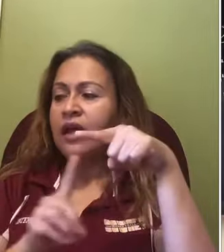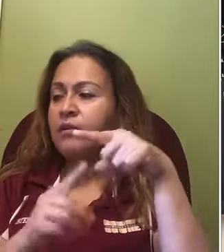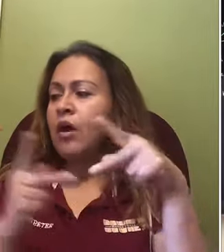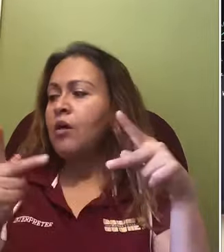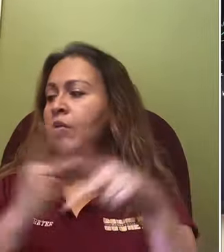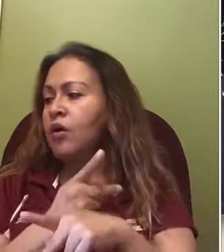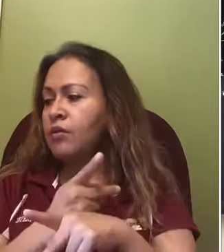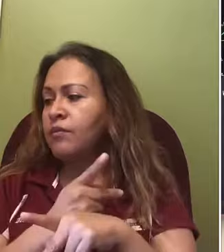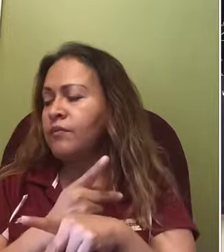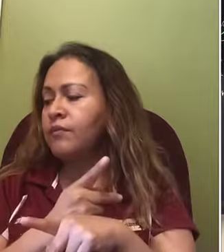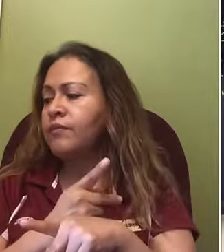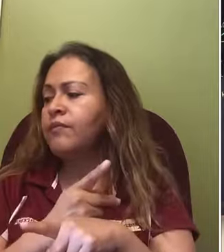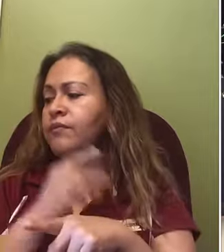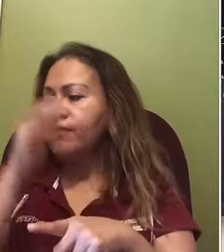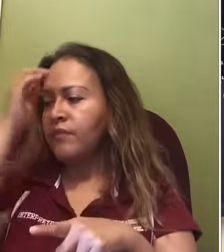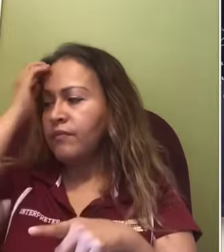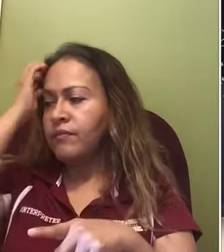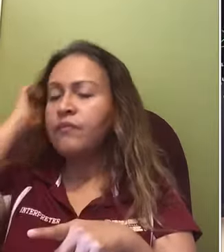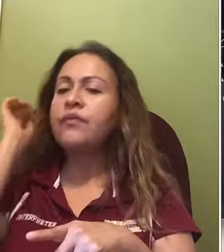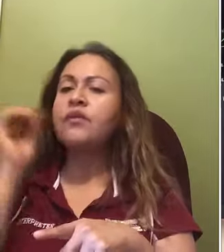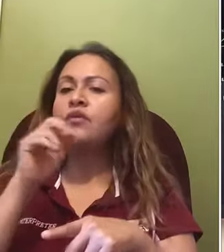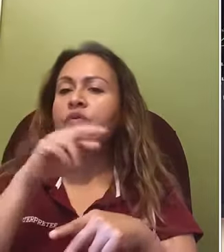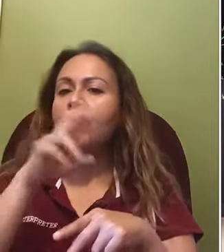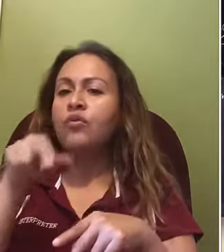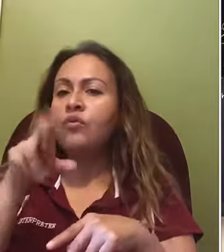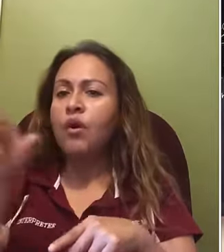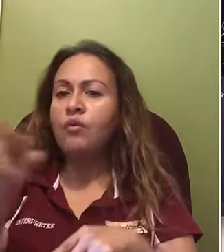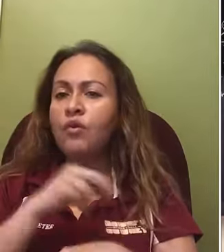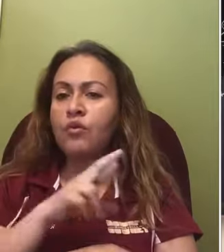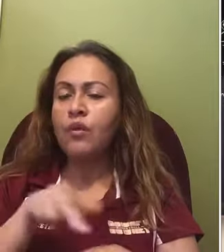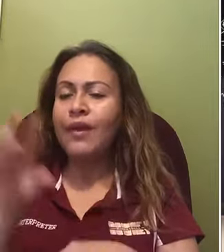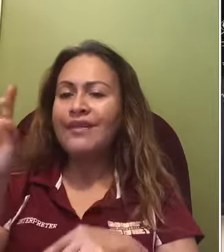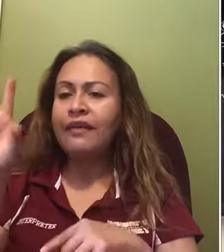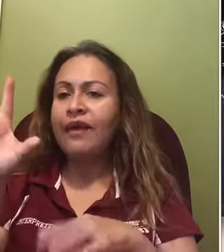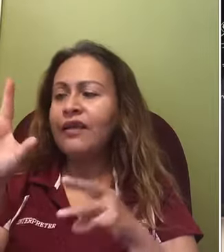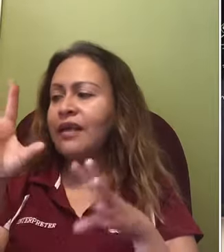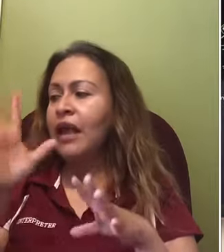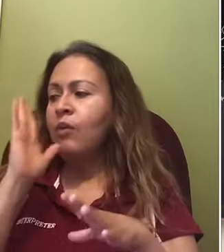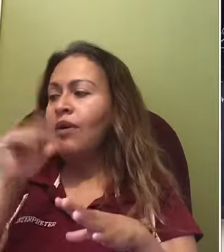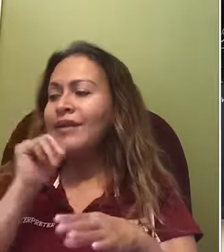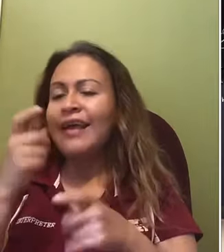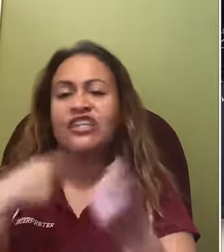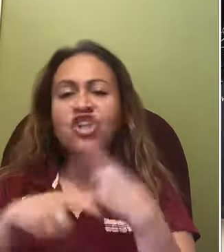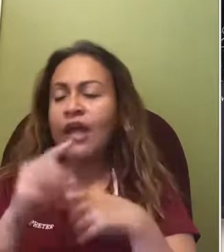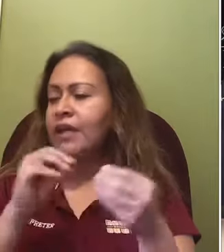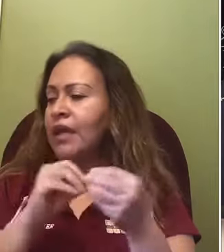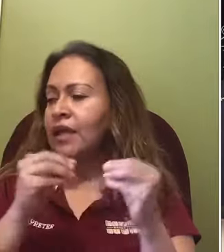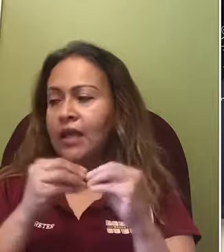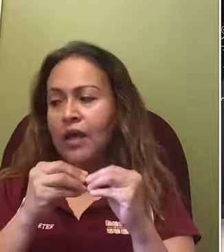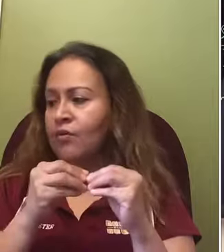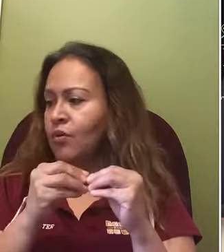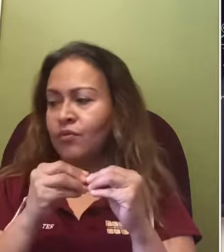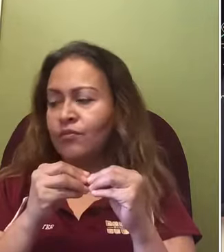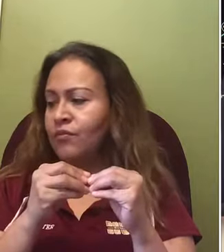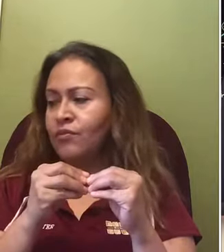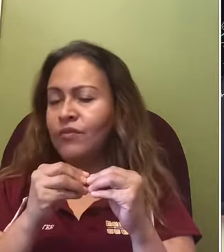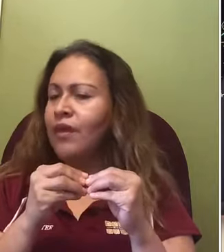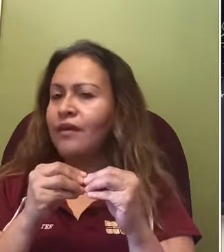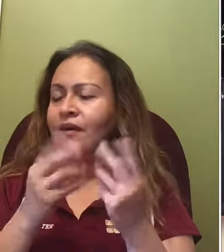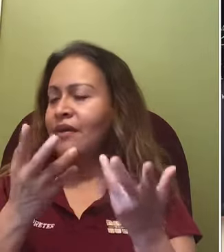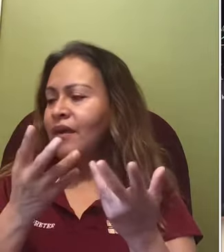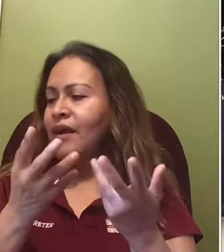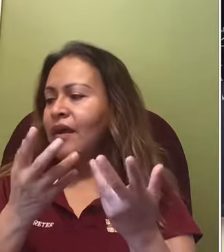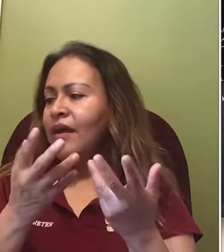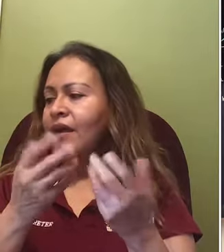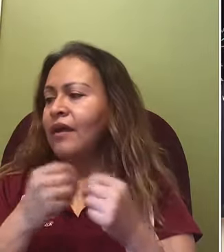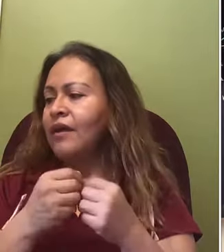multiply the numerator and the denominator by square root of 65. This clearly will not change the number because we're multiplying it by something over itself, so we're multiplying